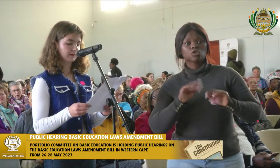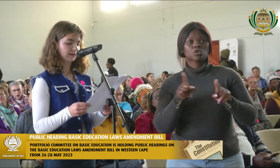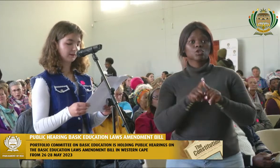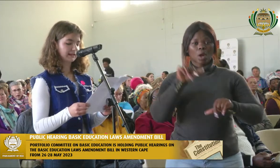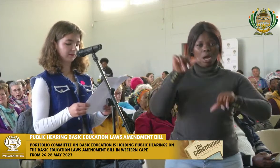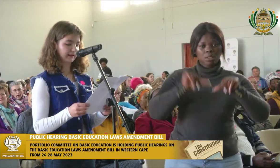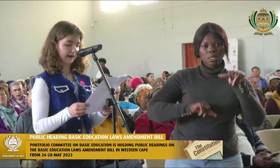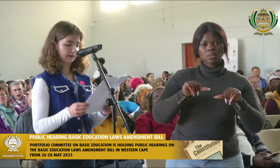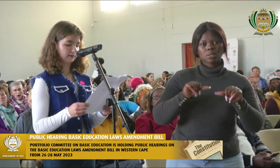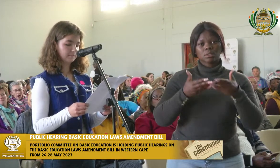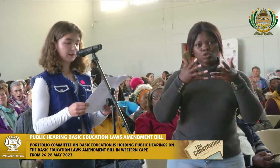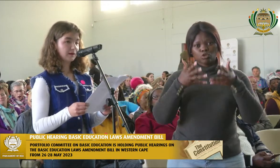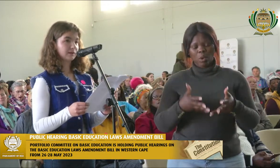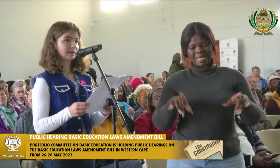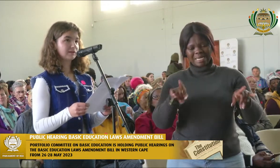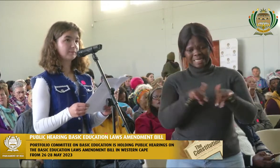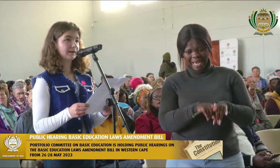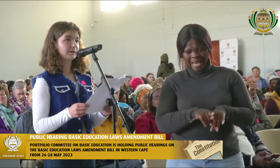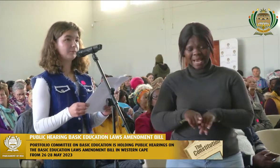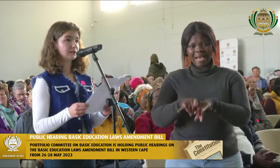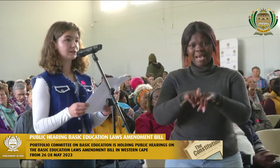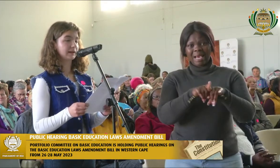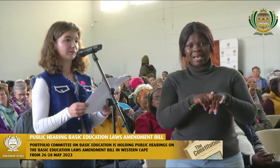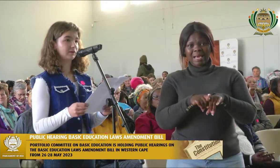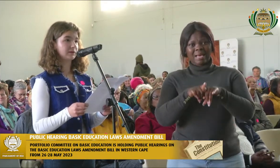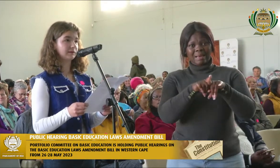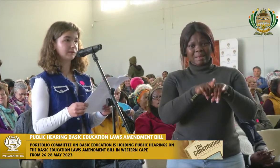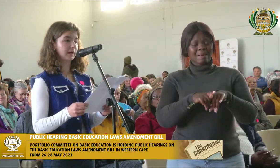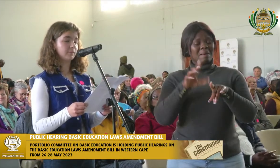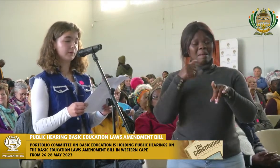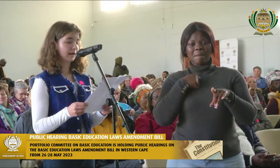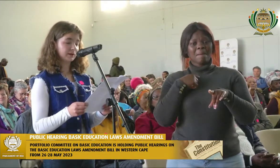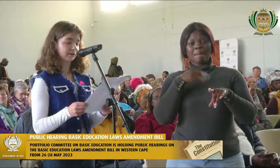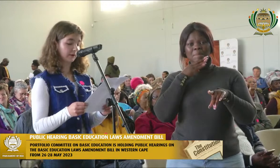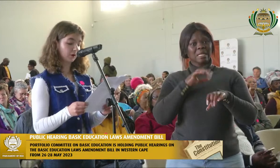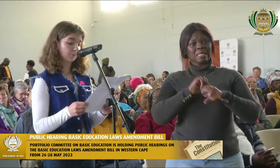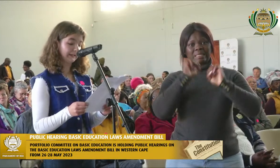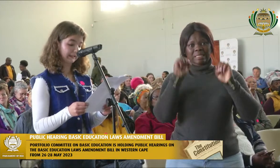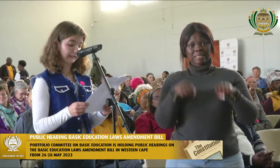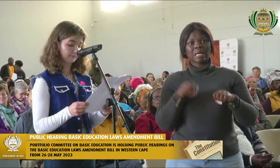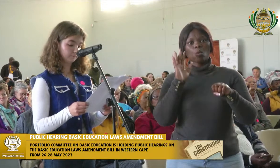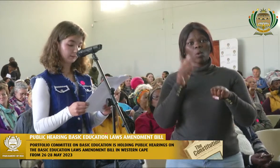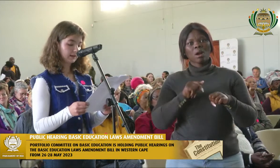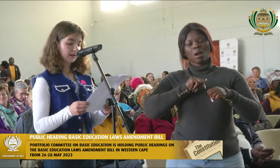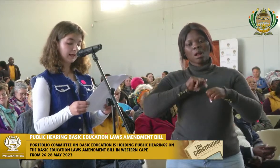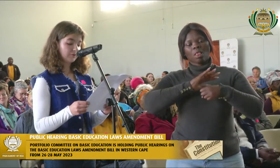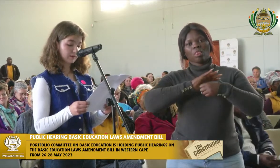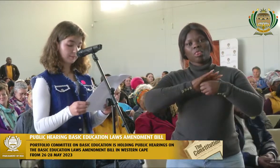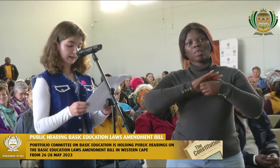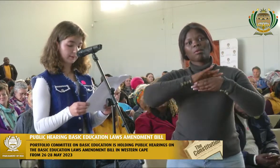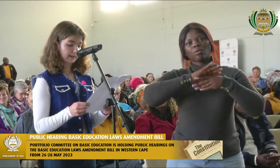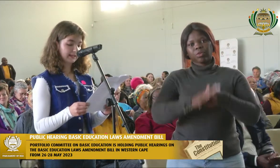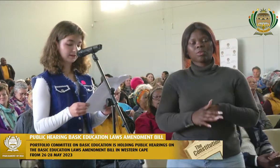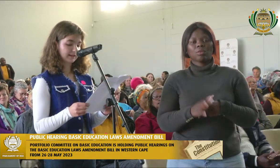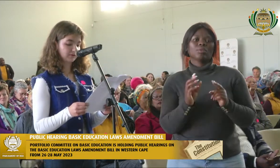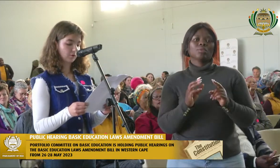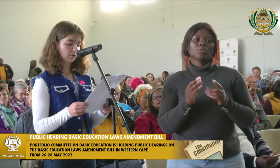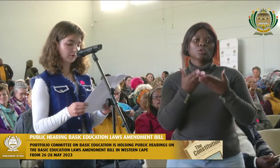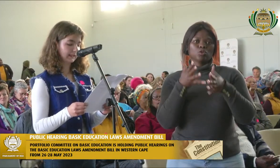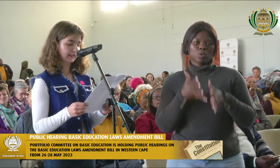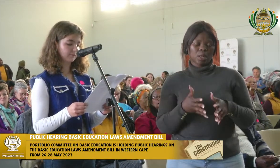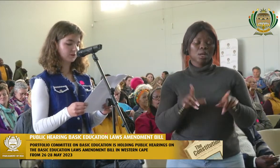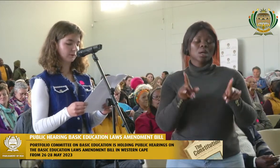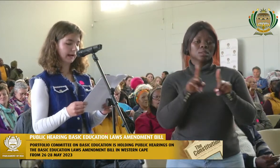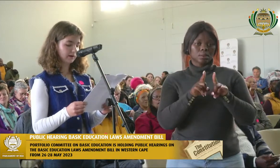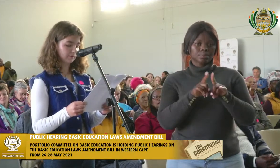the same set standard, the system will impinge some students and burn others out completely. If the Bella Bill legislates